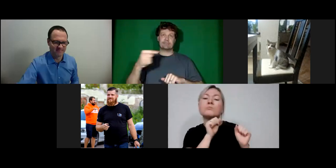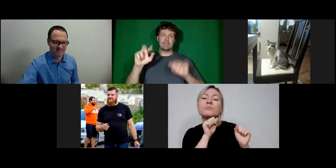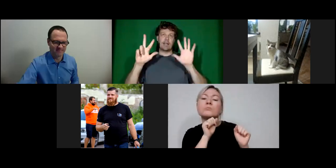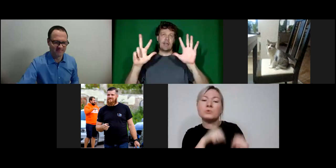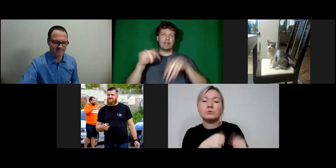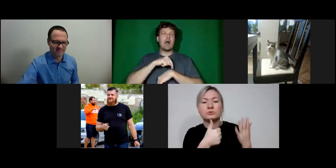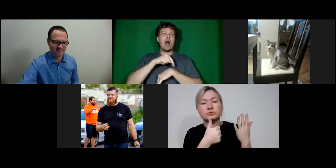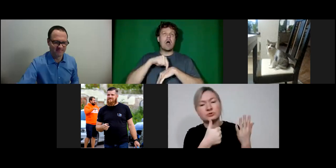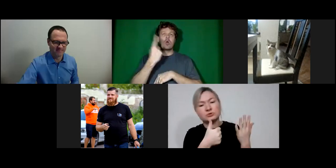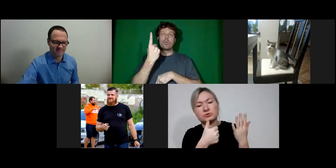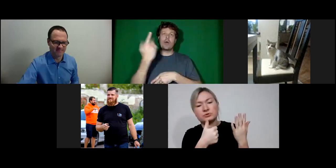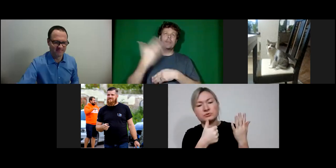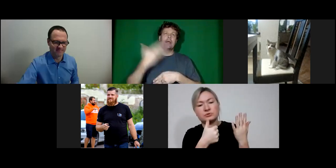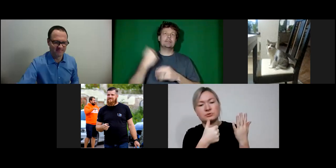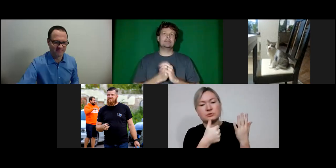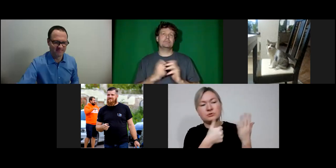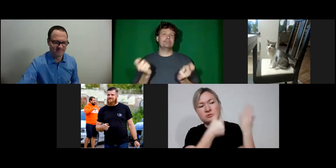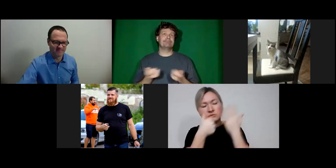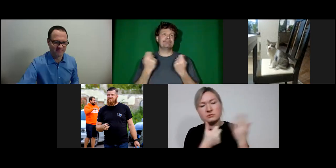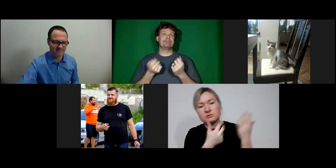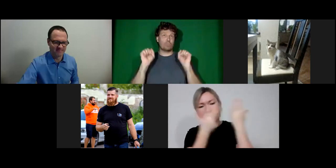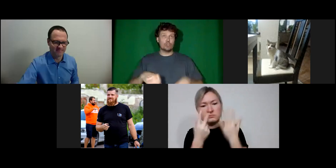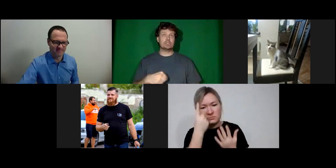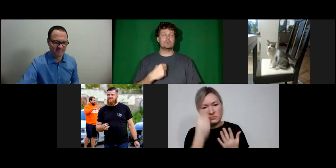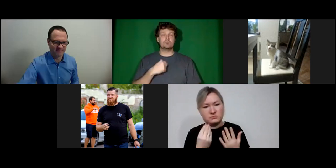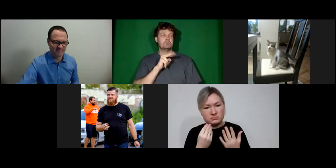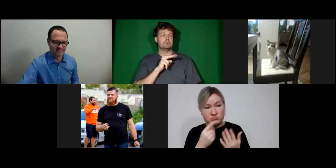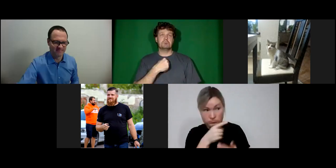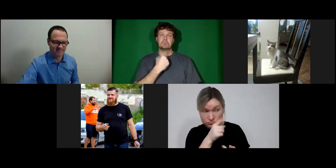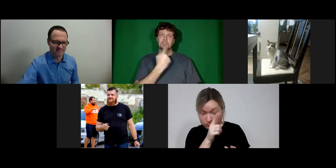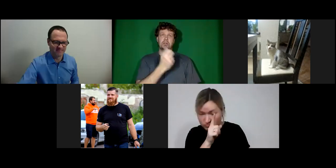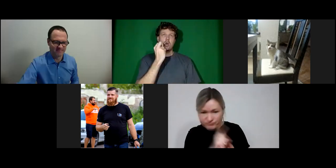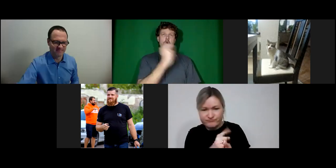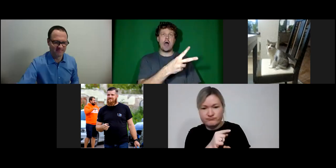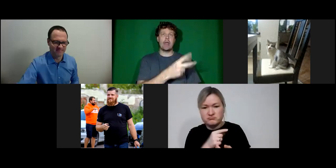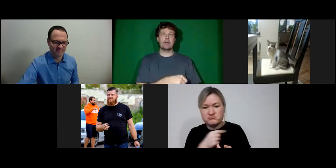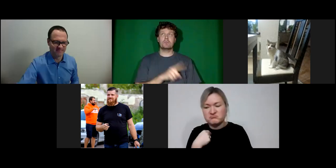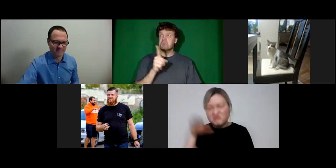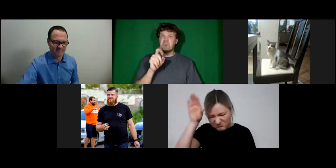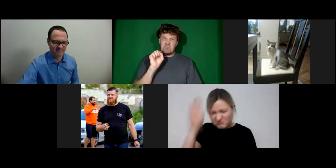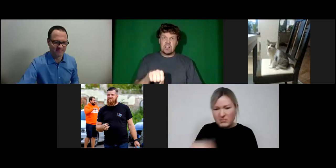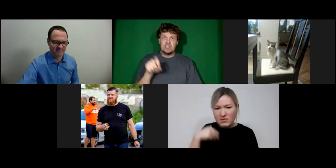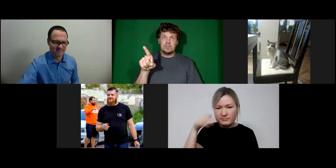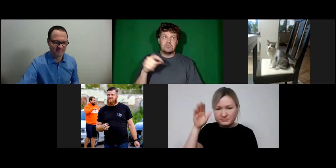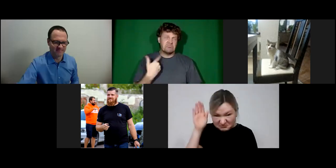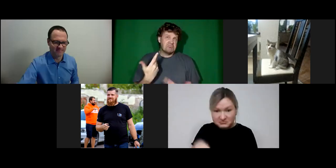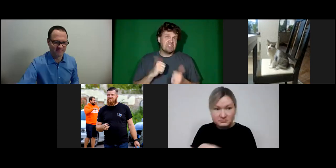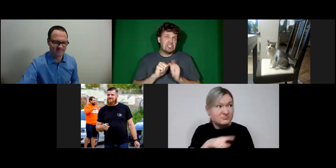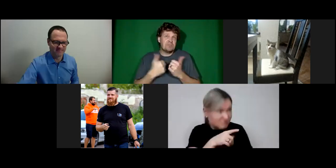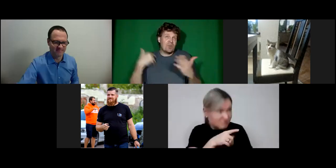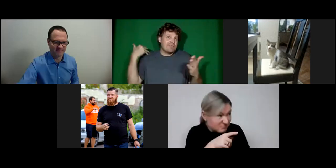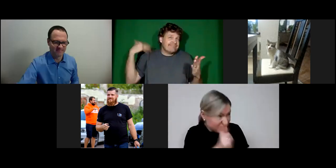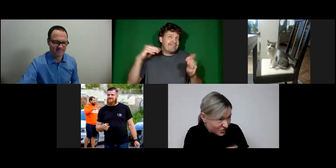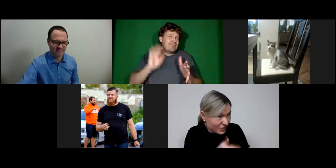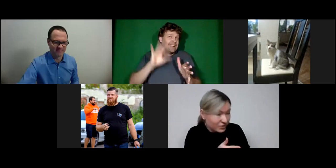And this woman told me I had to train for 6 to 8 hours every day. So I